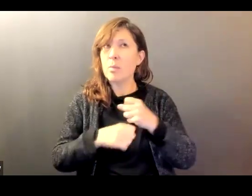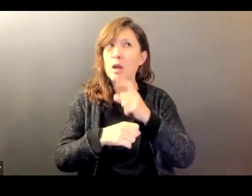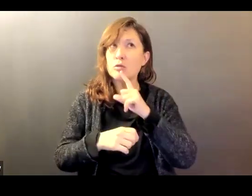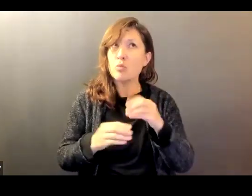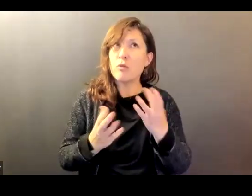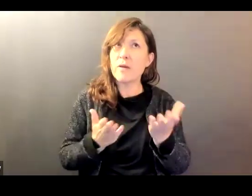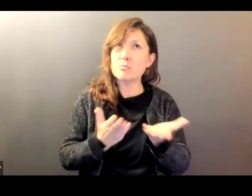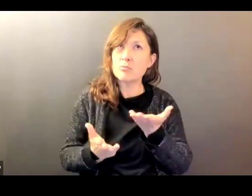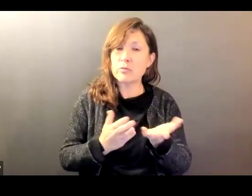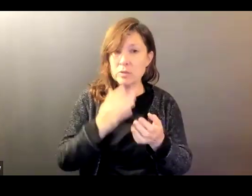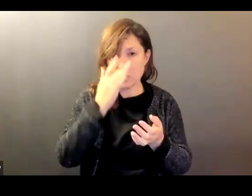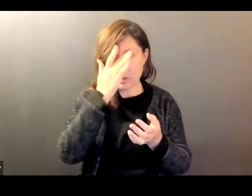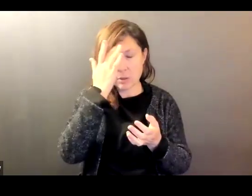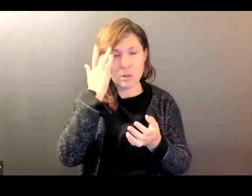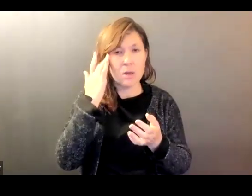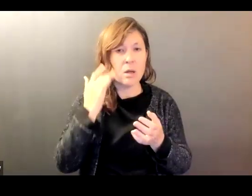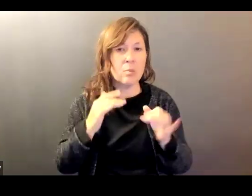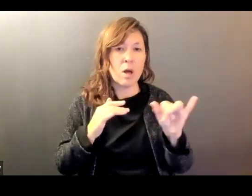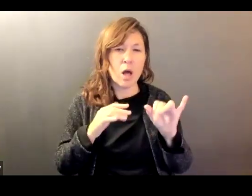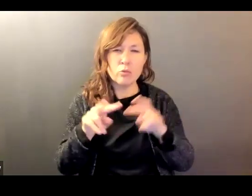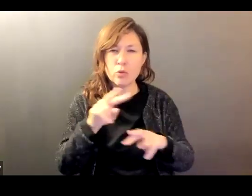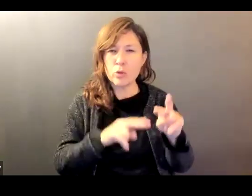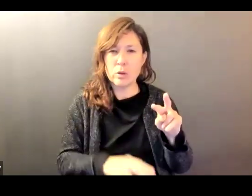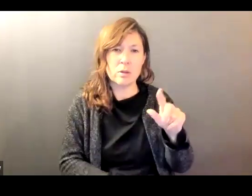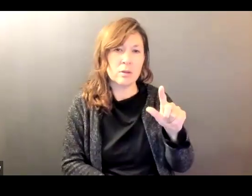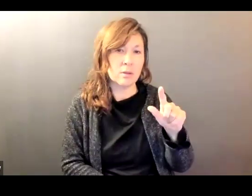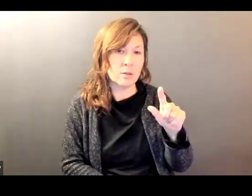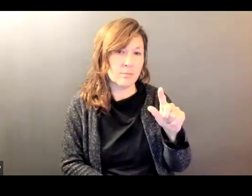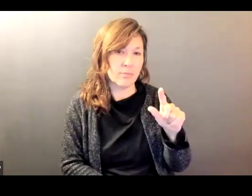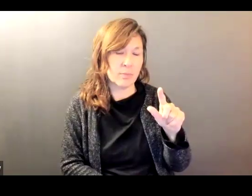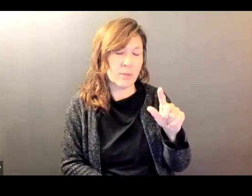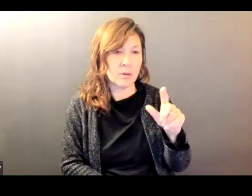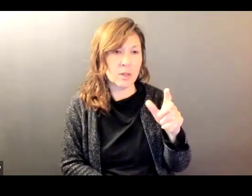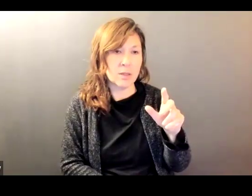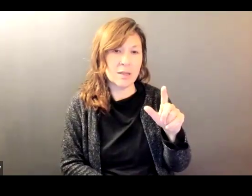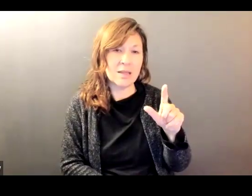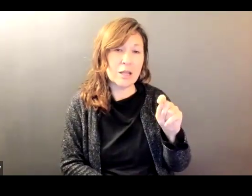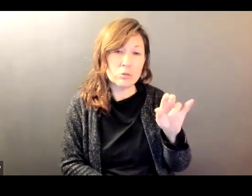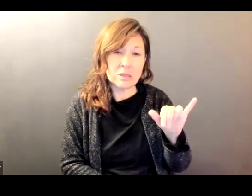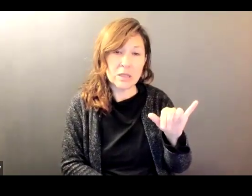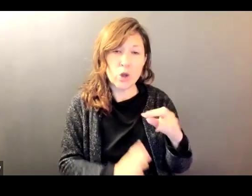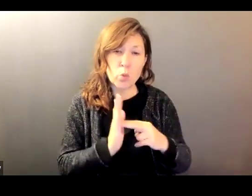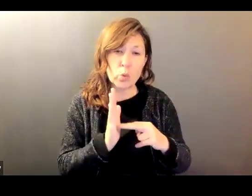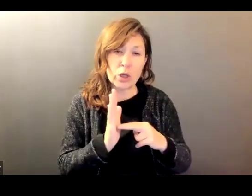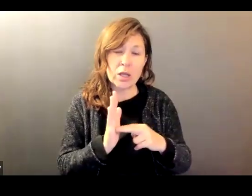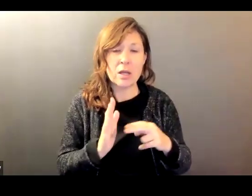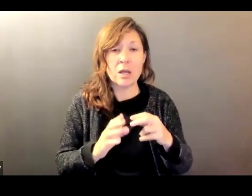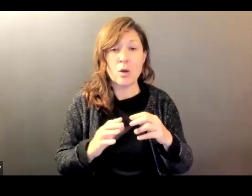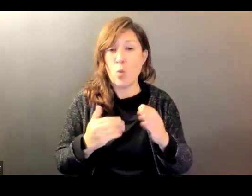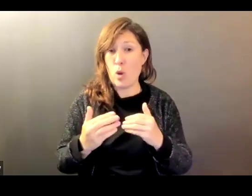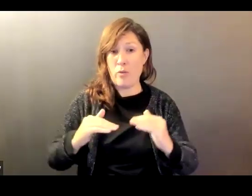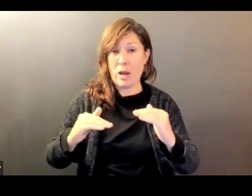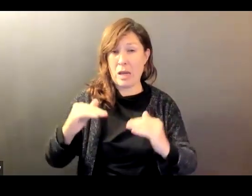reading, and how we're providing access points to provide specialized instruction to really close that opportunity gap for the